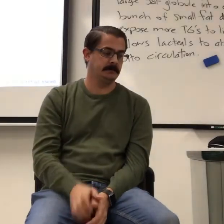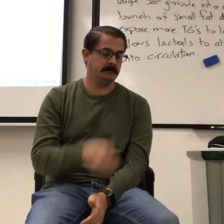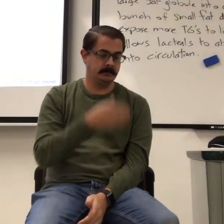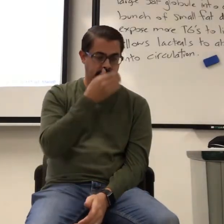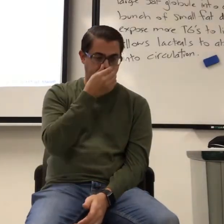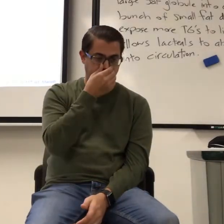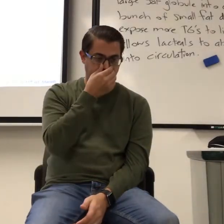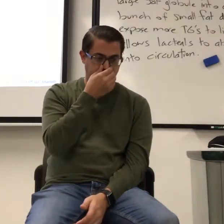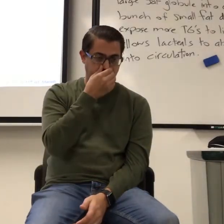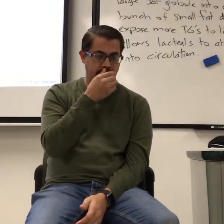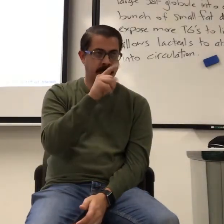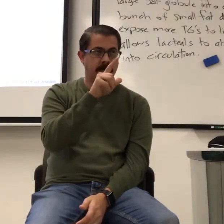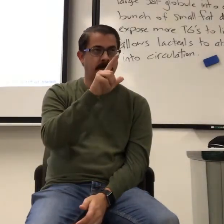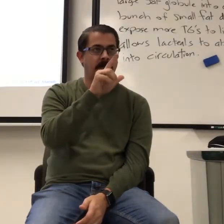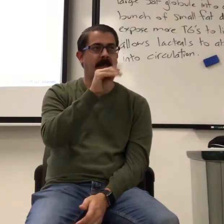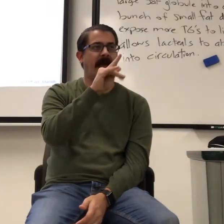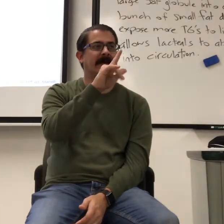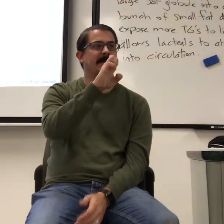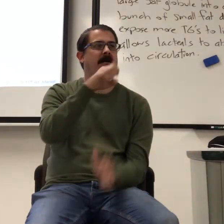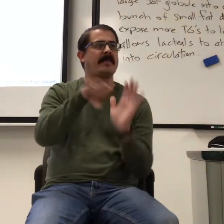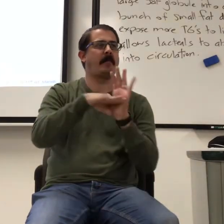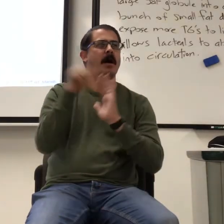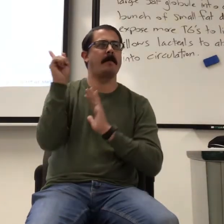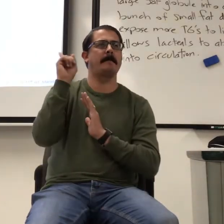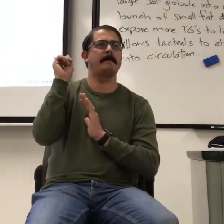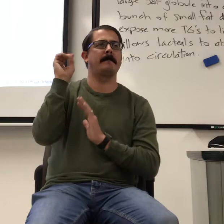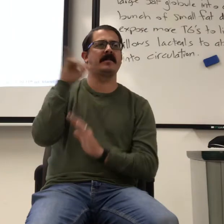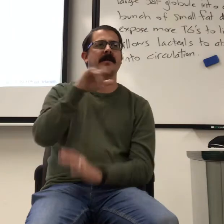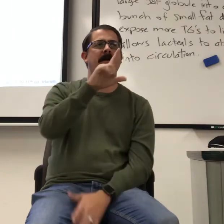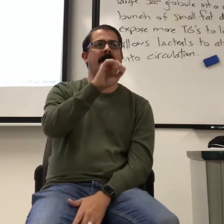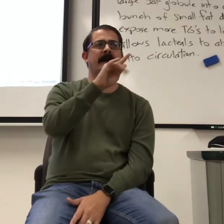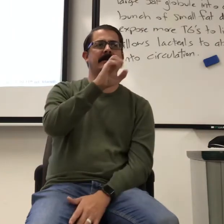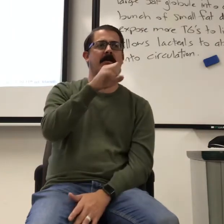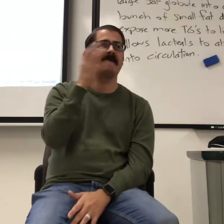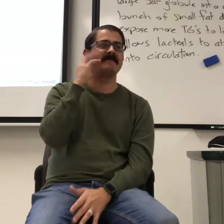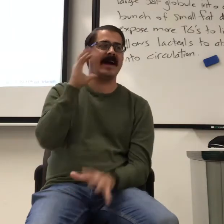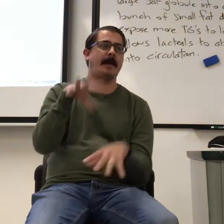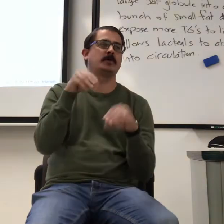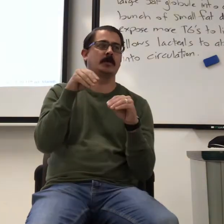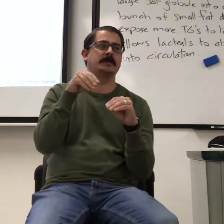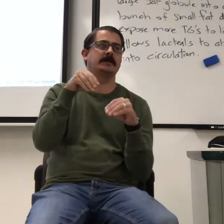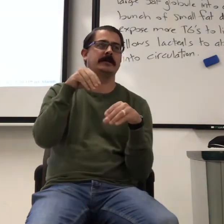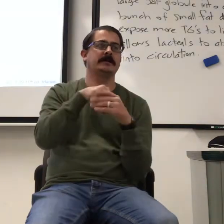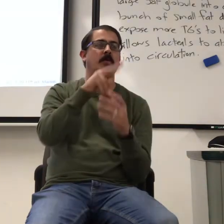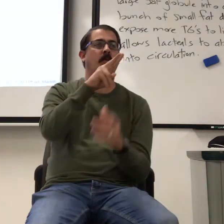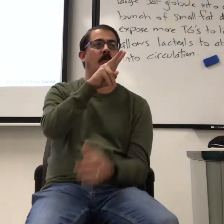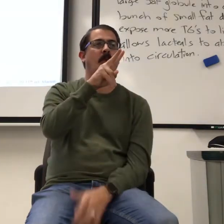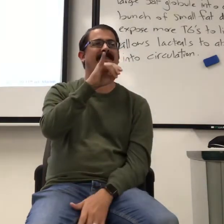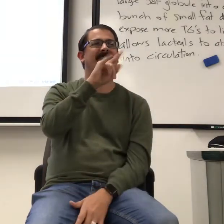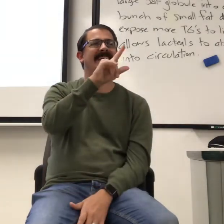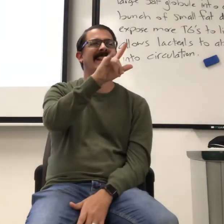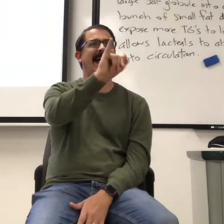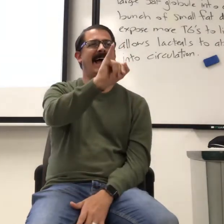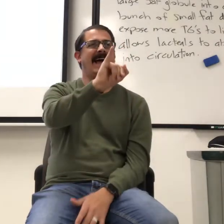The lacteals at the bottom of the slide, and that's kind of what you see, the fat absorption there into the villi of the small